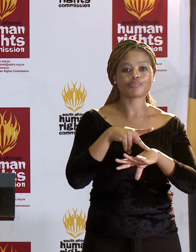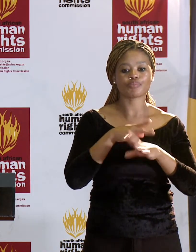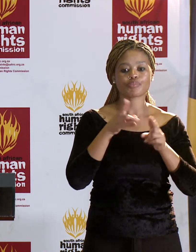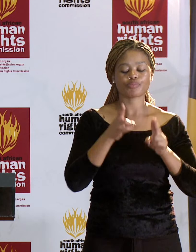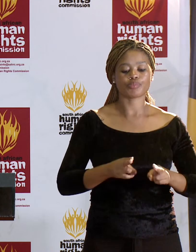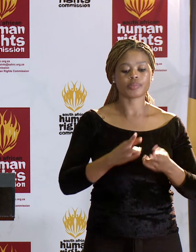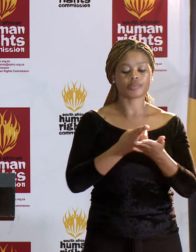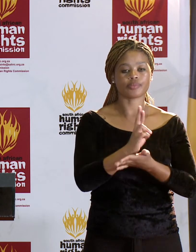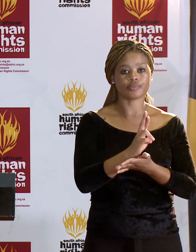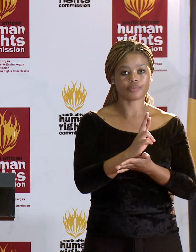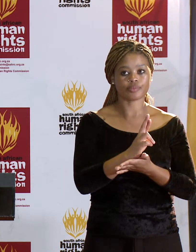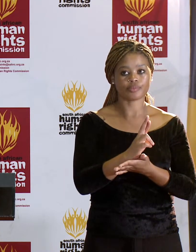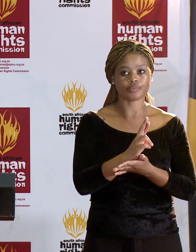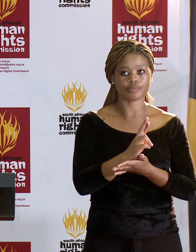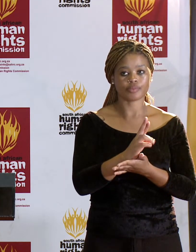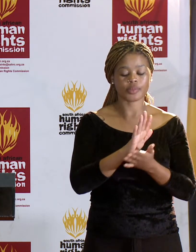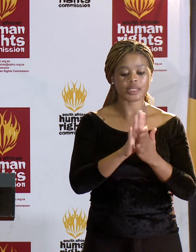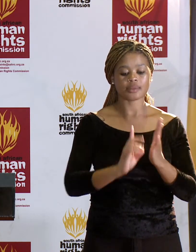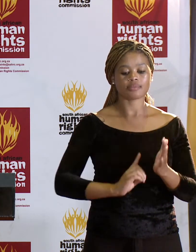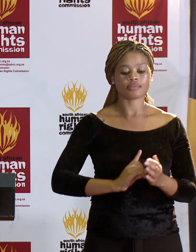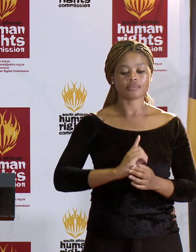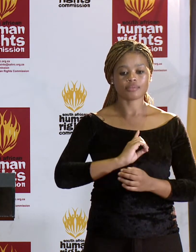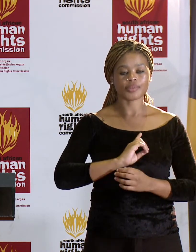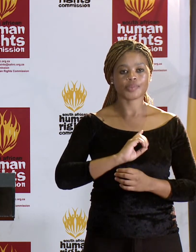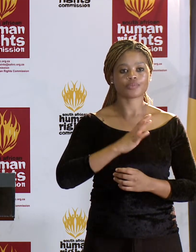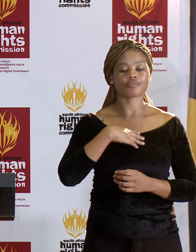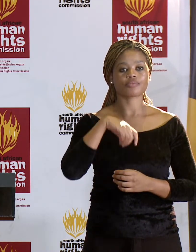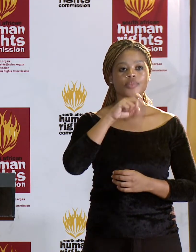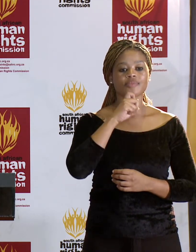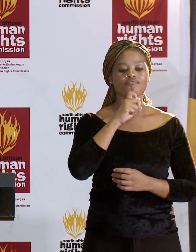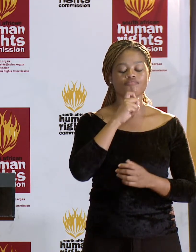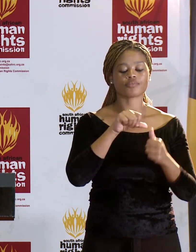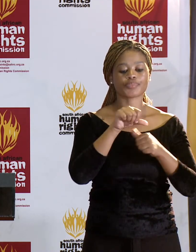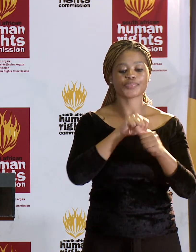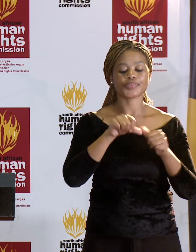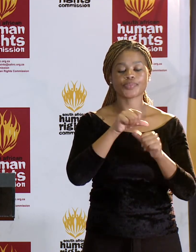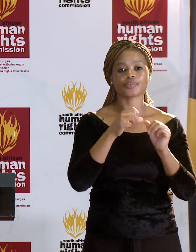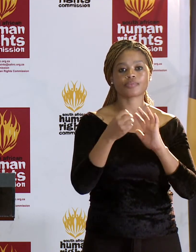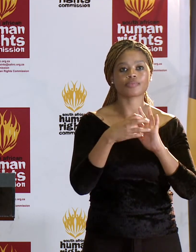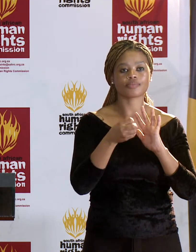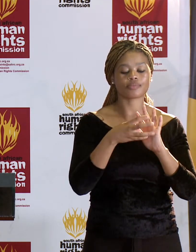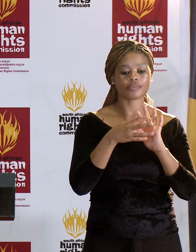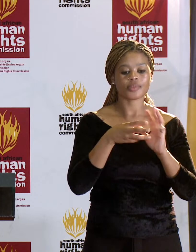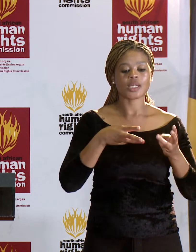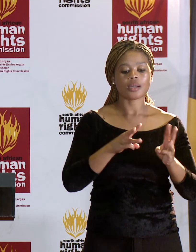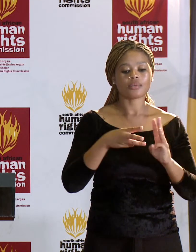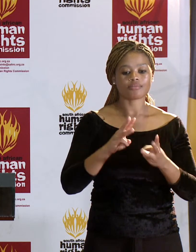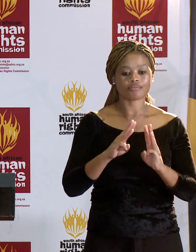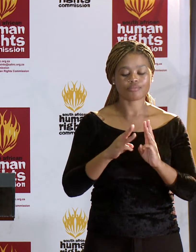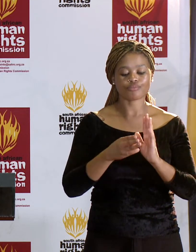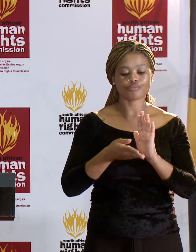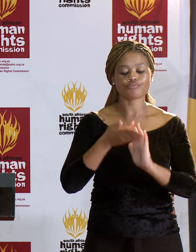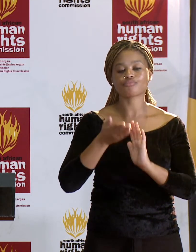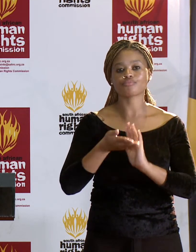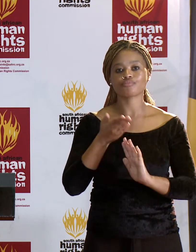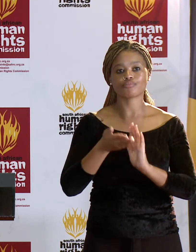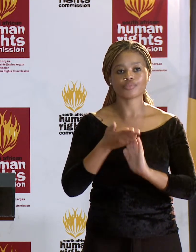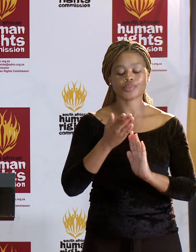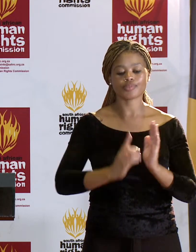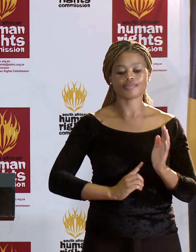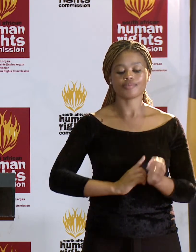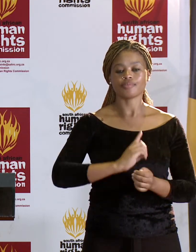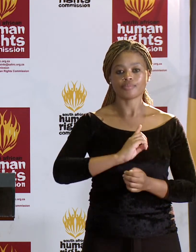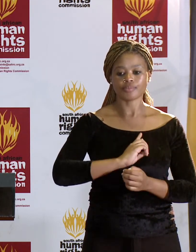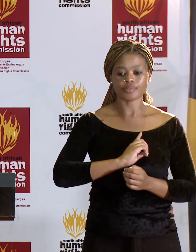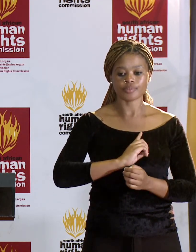of human rights and dignity. Sisebenzise i-social media ngendlela ephuhlisa